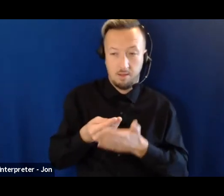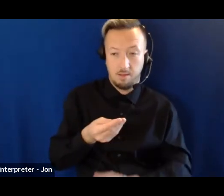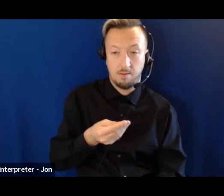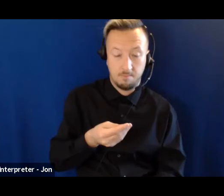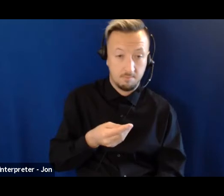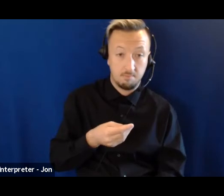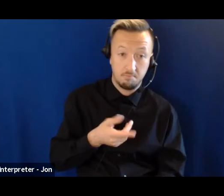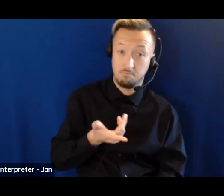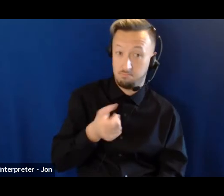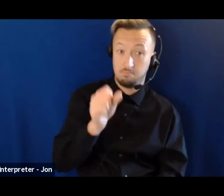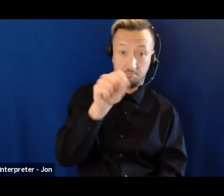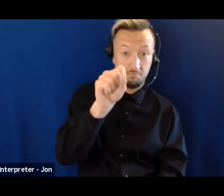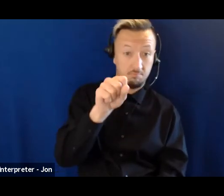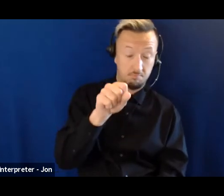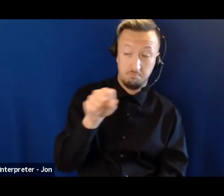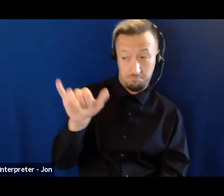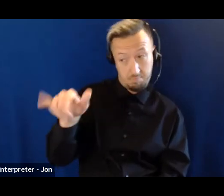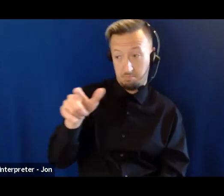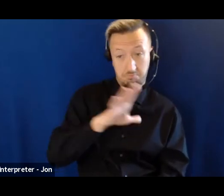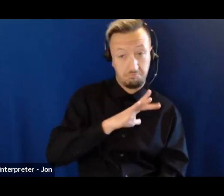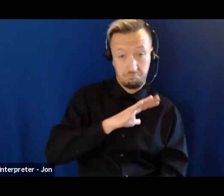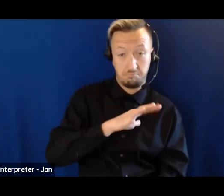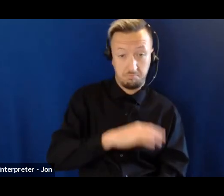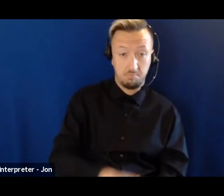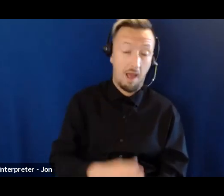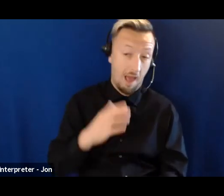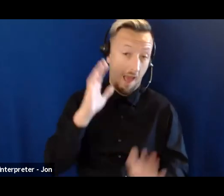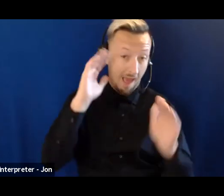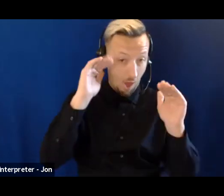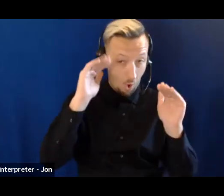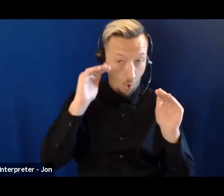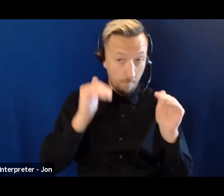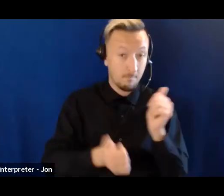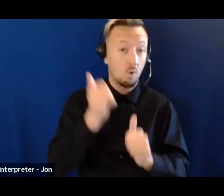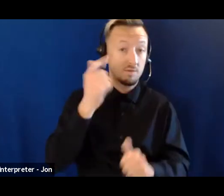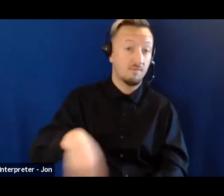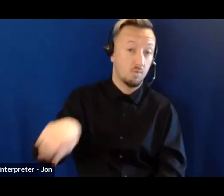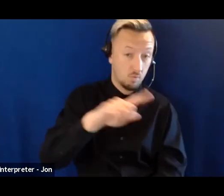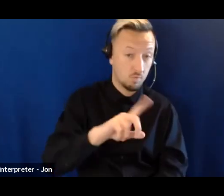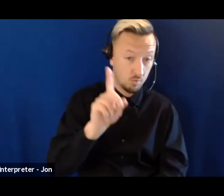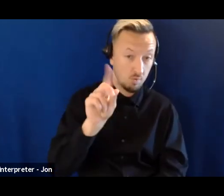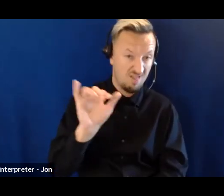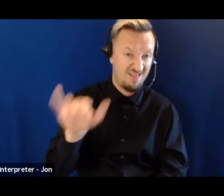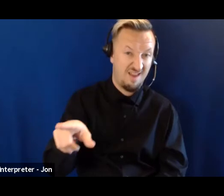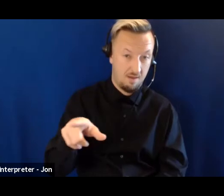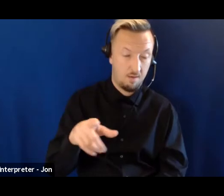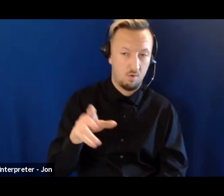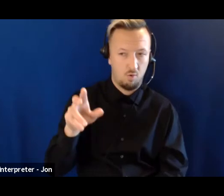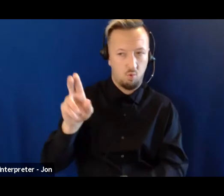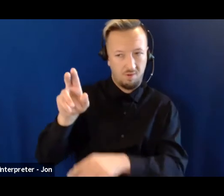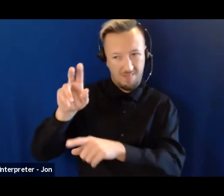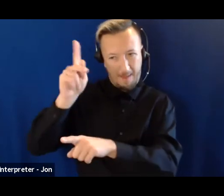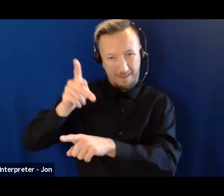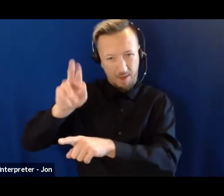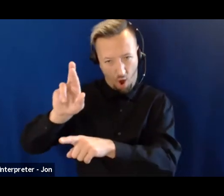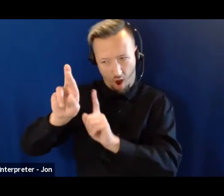Yeah, I mean, that's excellent. That's what I hope a lot of people are doing. I hope that people are using those PPRs and